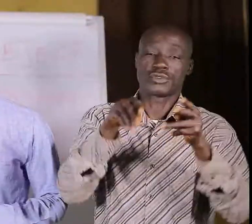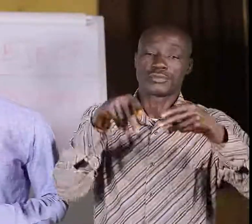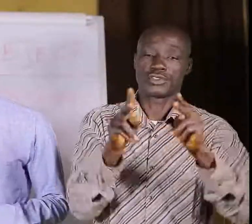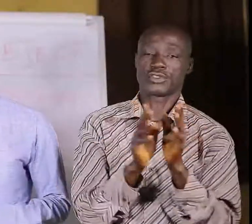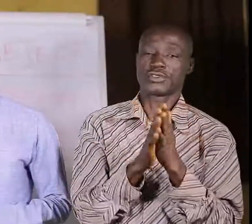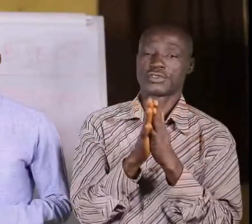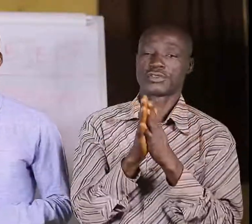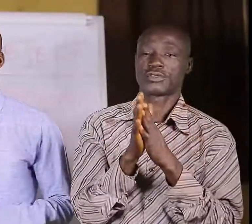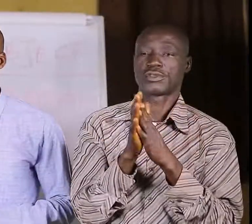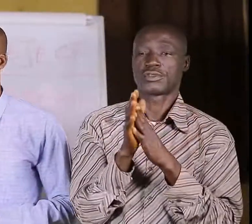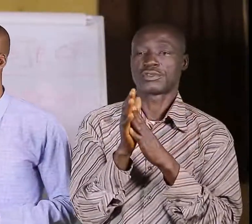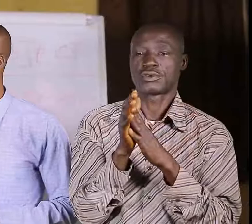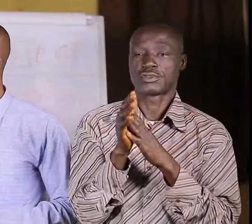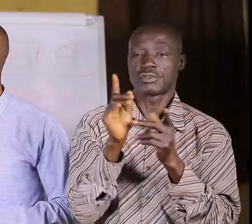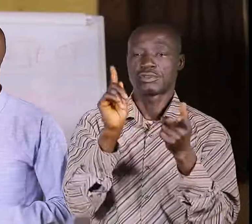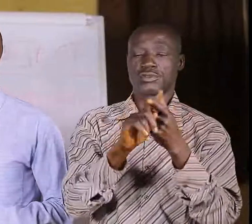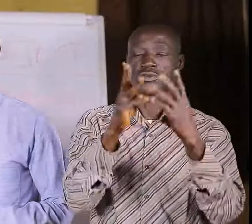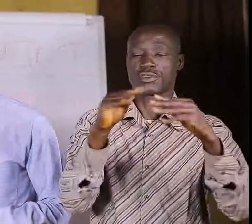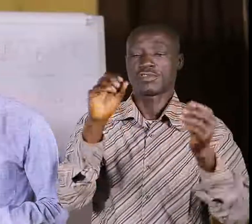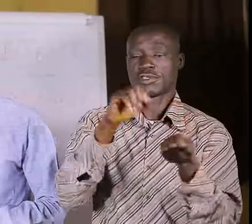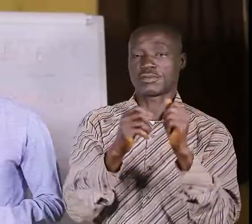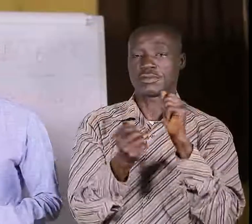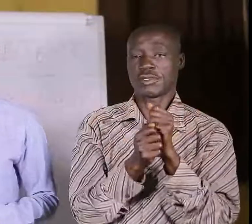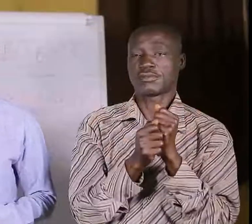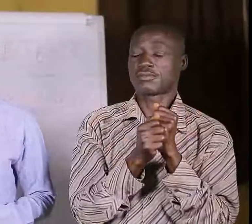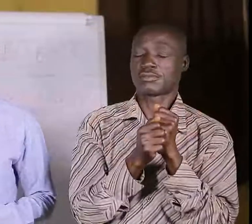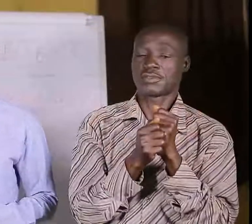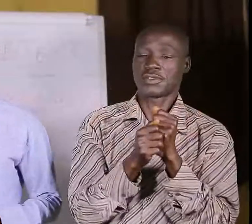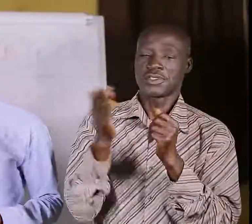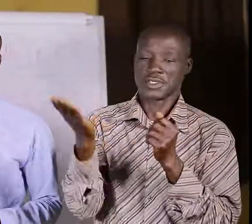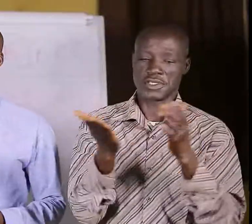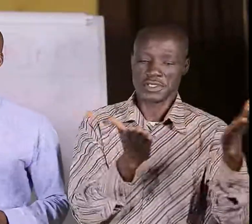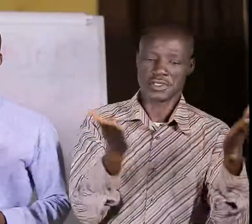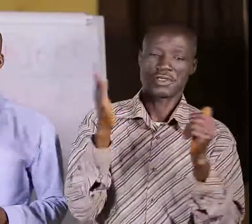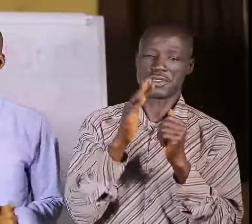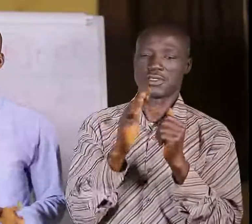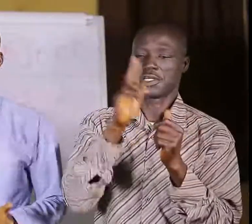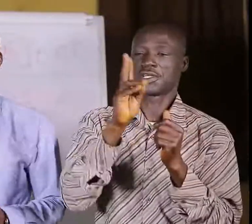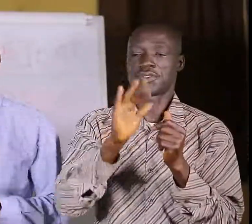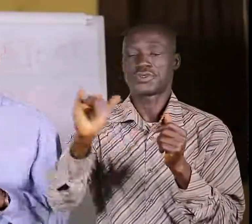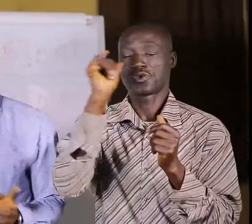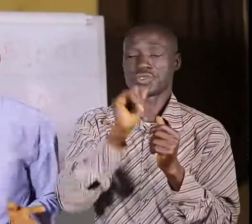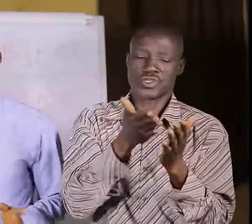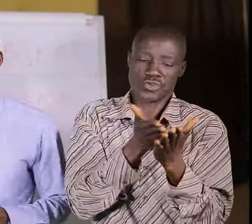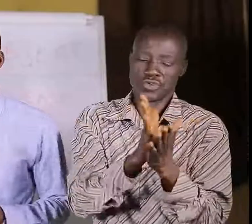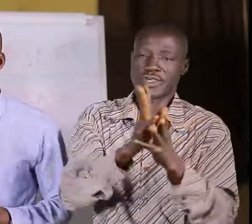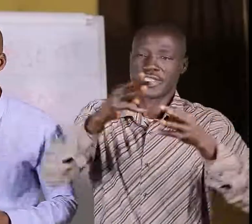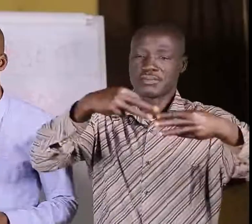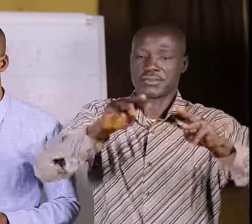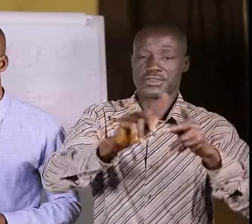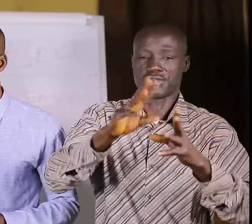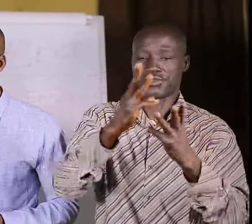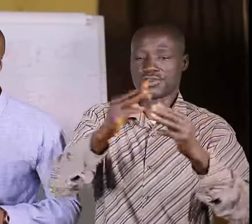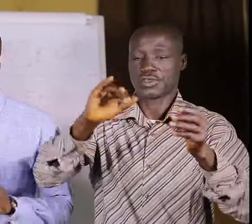opportunity to solve the problem simultaneously by using any appropriate method of solving simultaneous